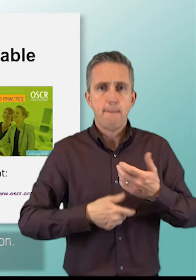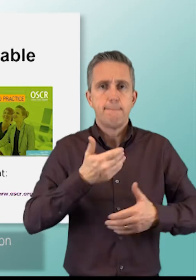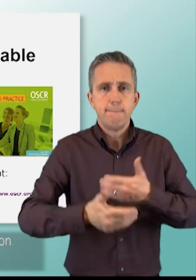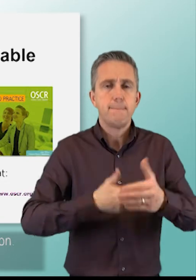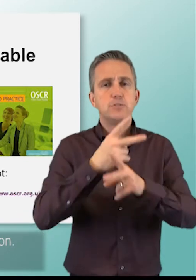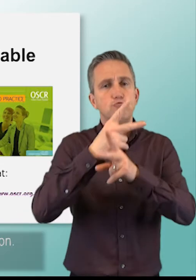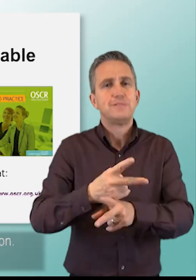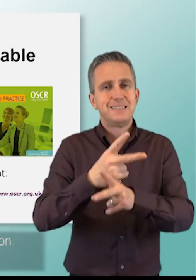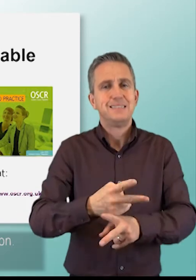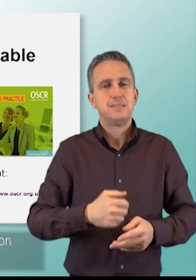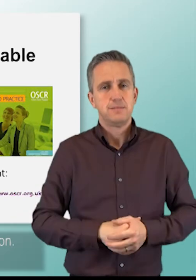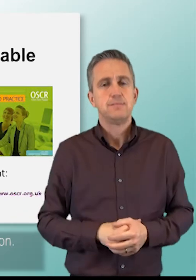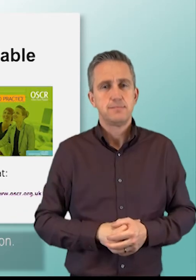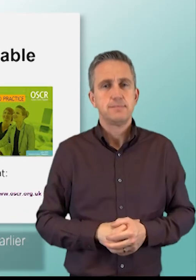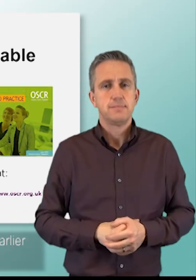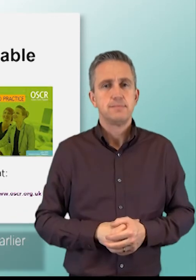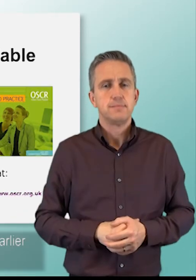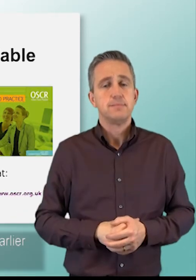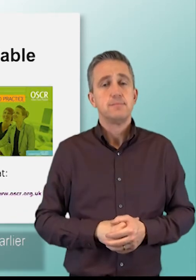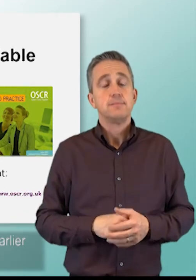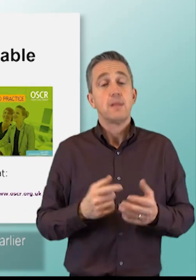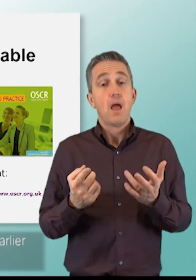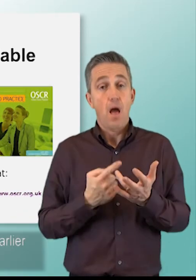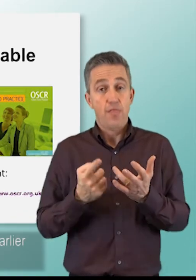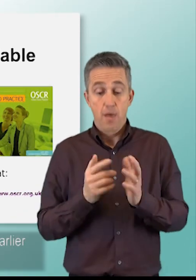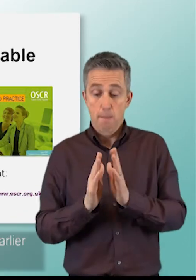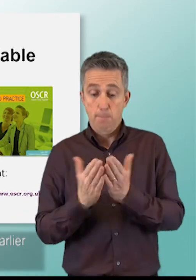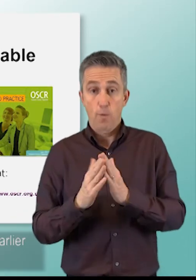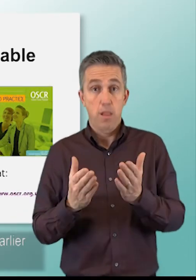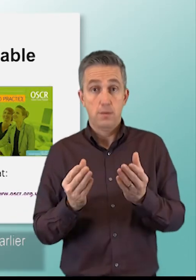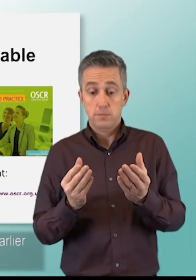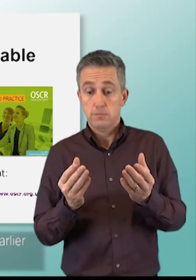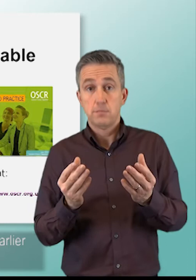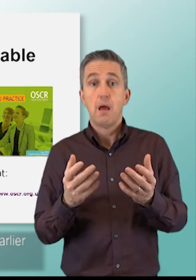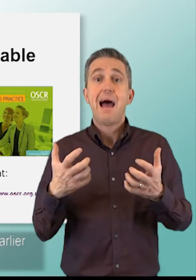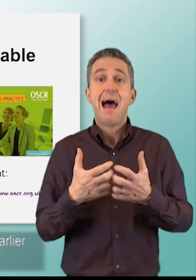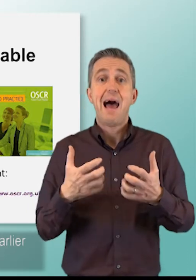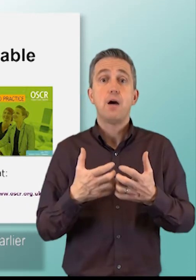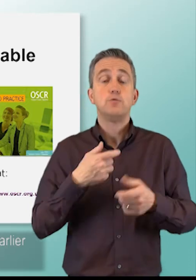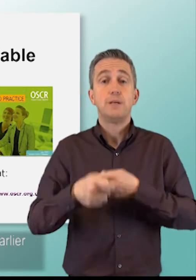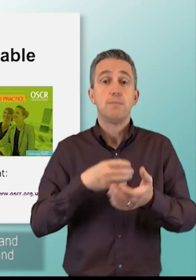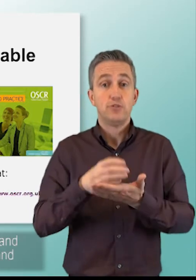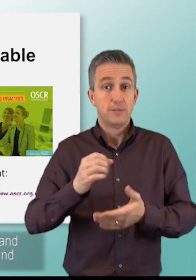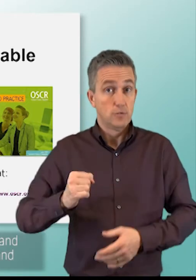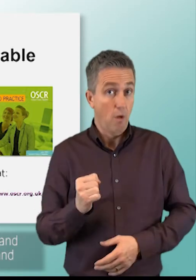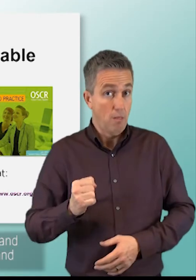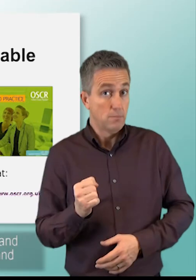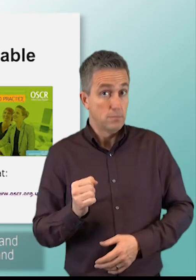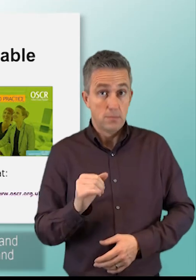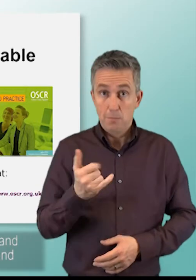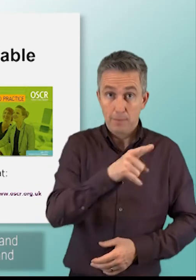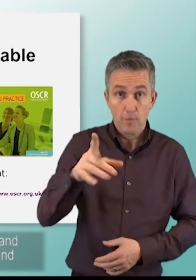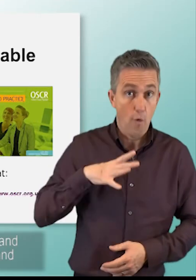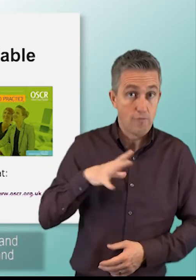for getting your governance spot on. The smaller booklet that David highlighted as well early on, the Being a Charity in Scotland one, some of you might